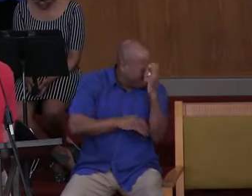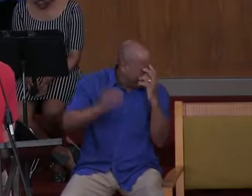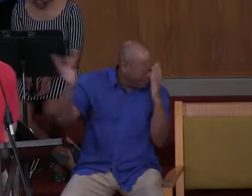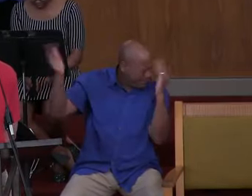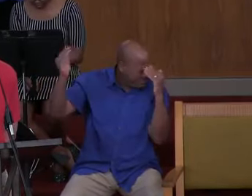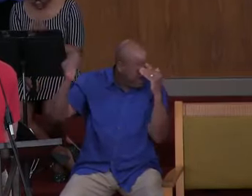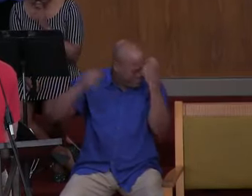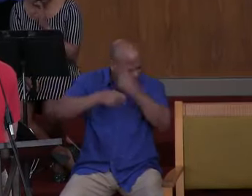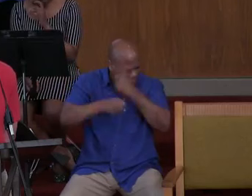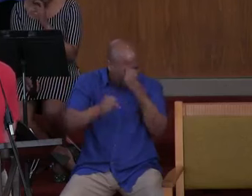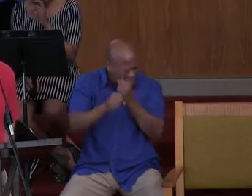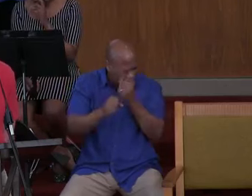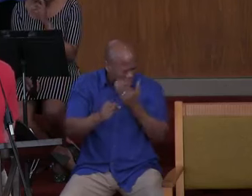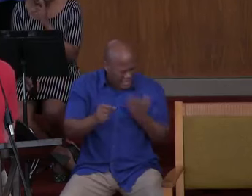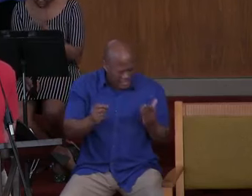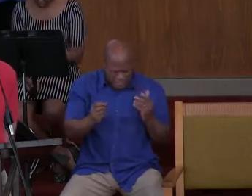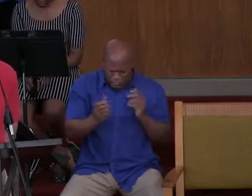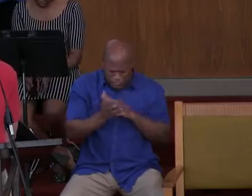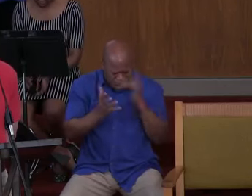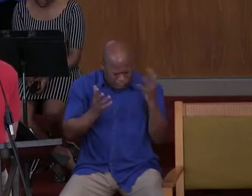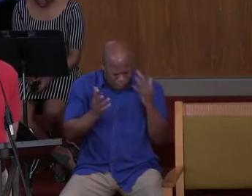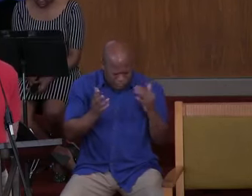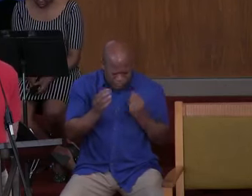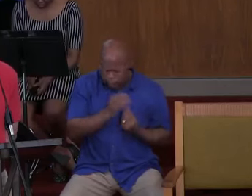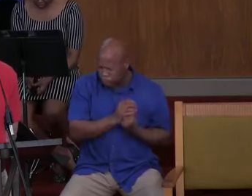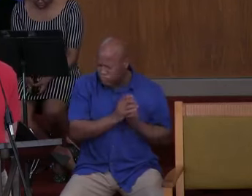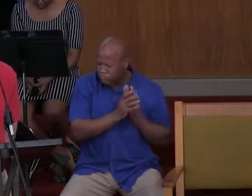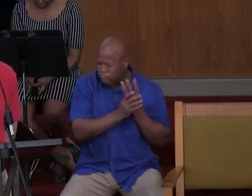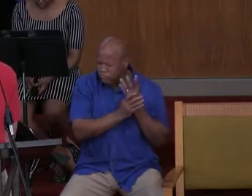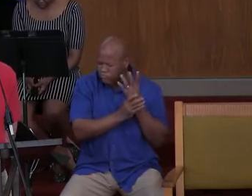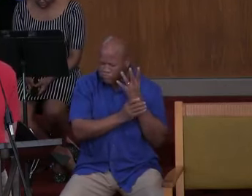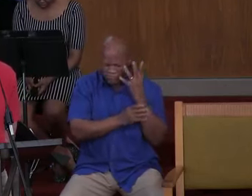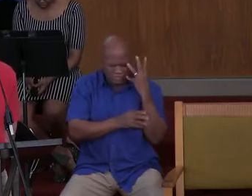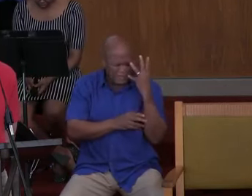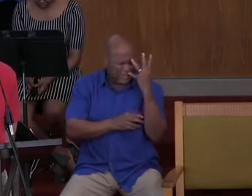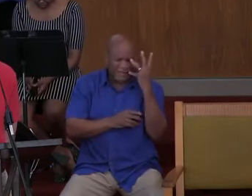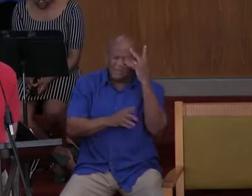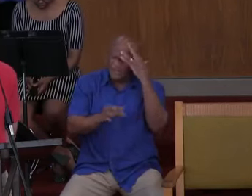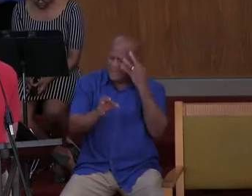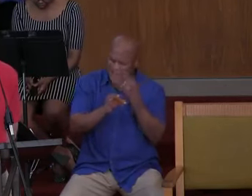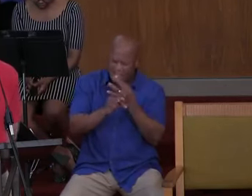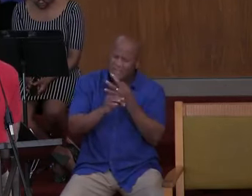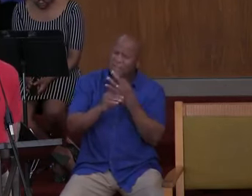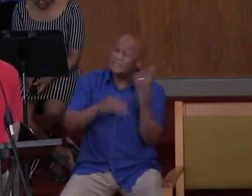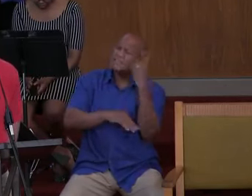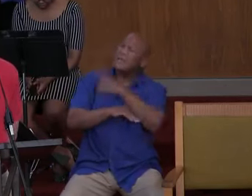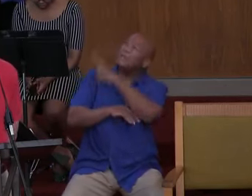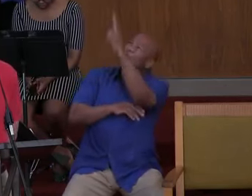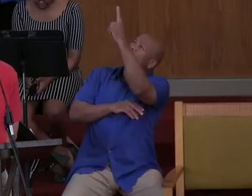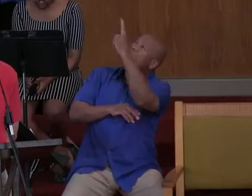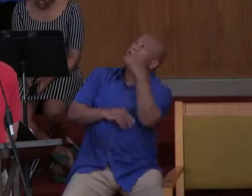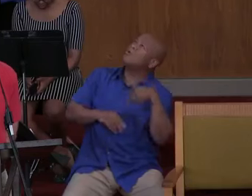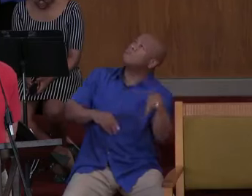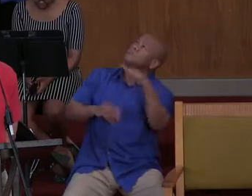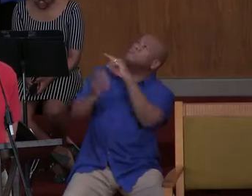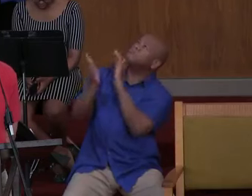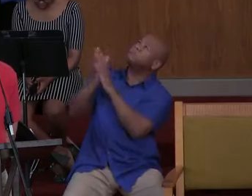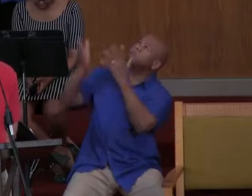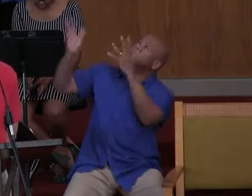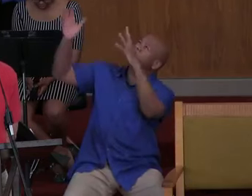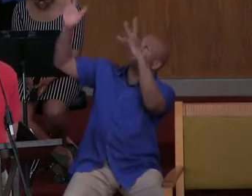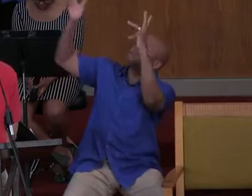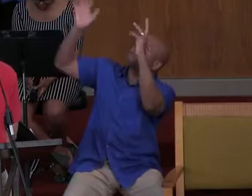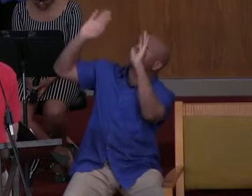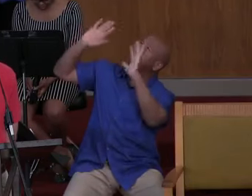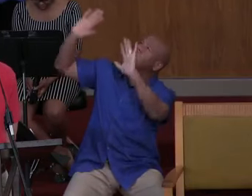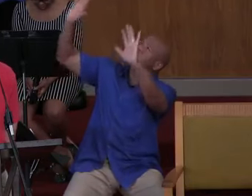would make things move, Lord, that we would grow in our faith. So we just glorify you, Lord. Praise to you, Almighty God